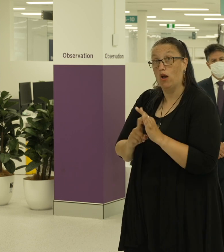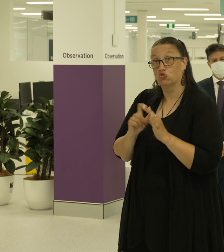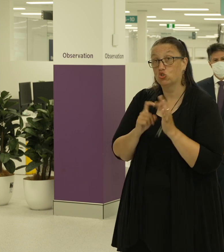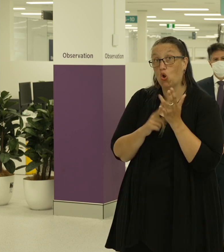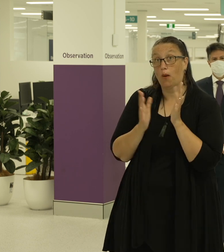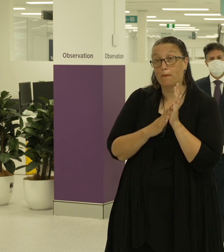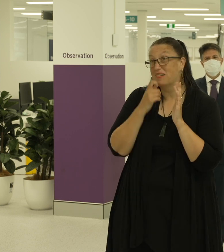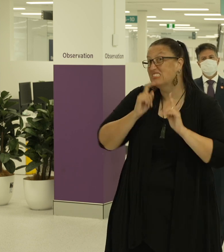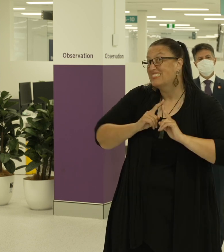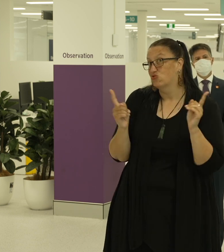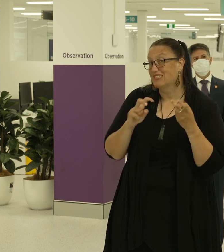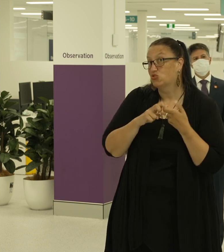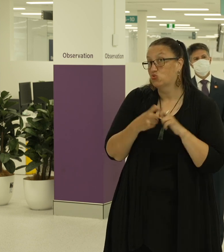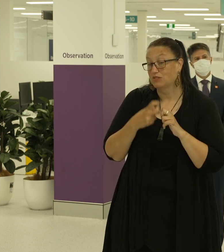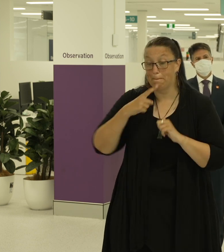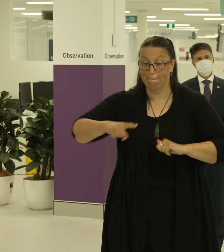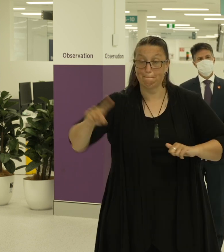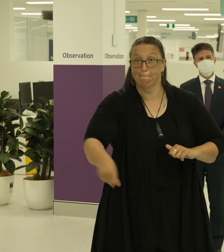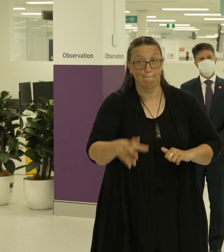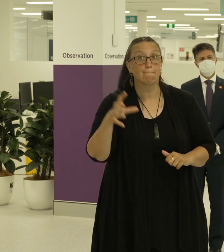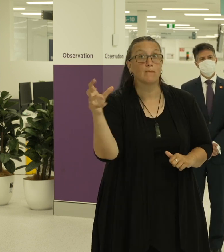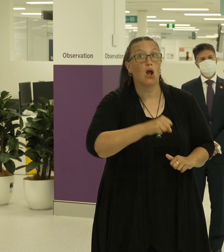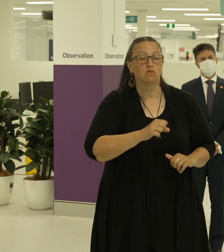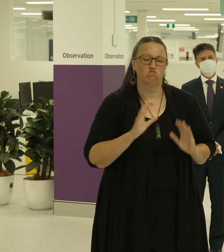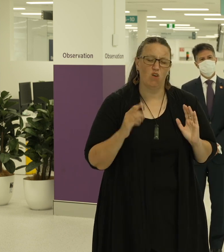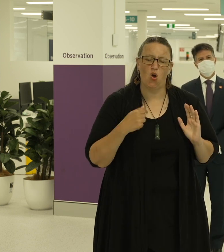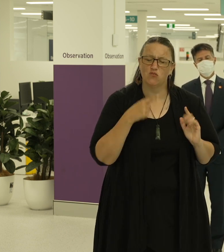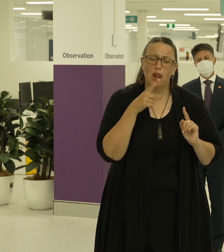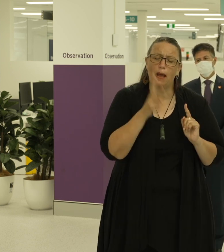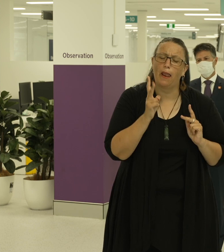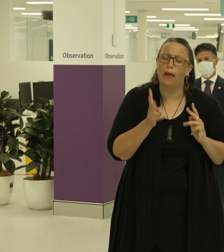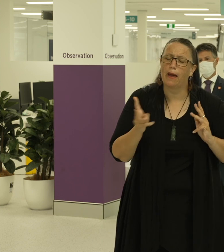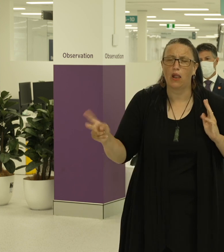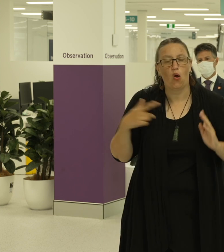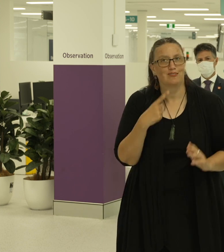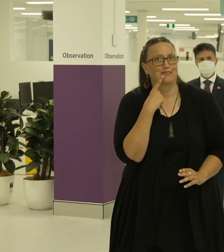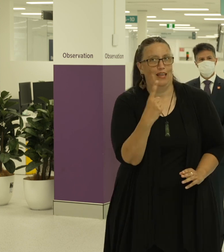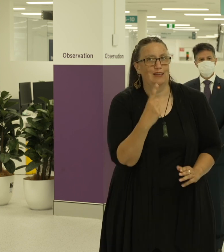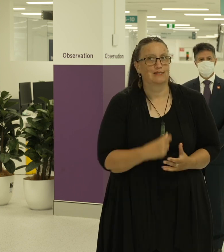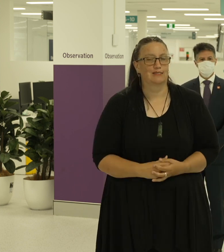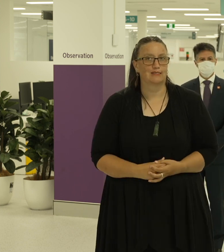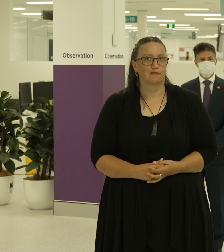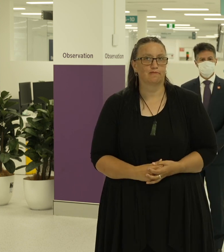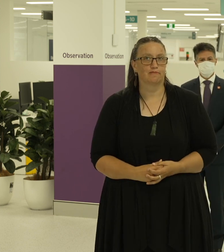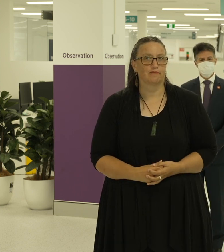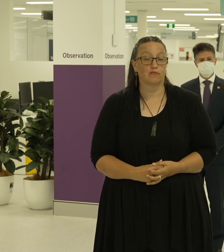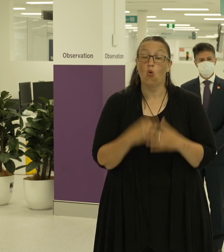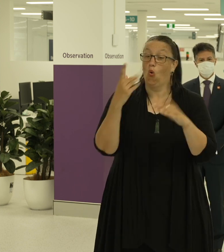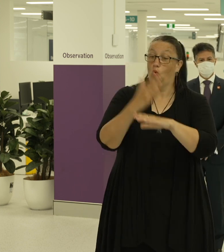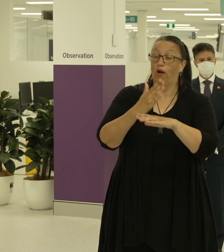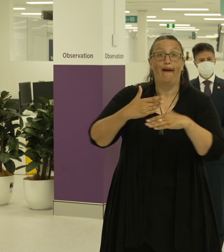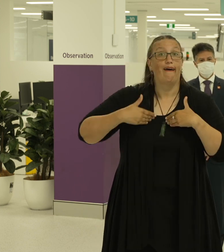is a different issue, and that is mandating it. And what I've said now in numerous press conferences, is that for health